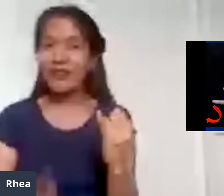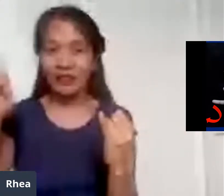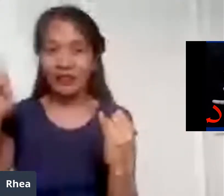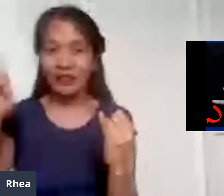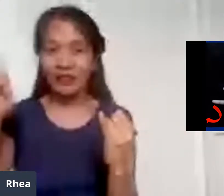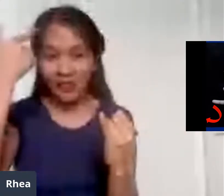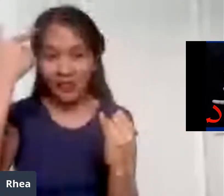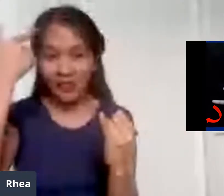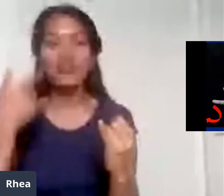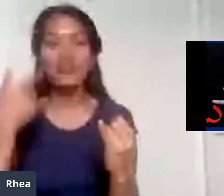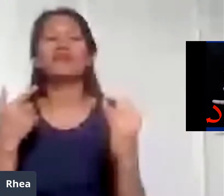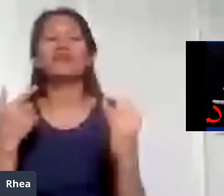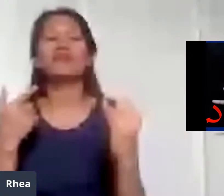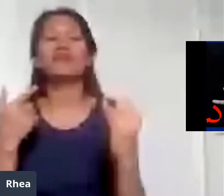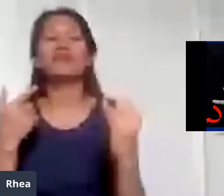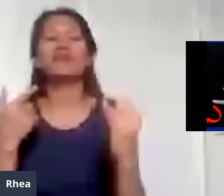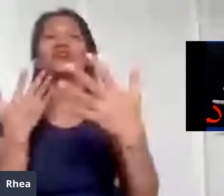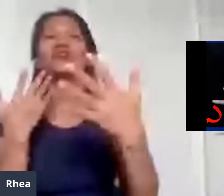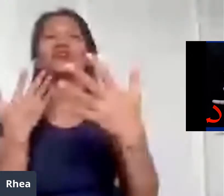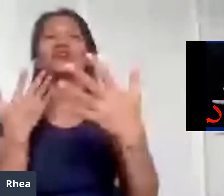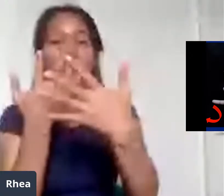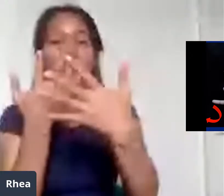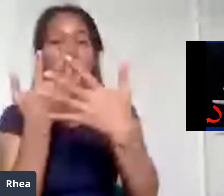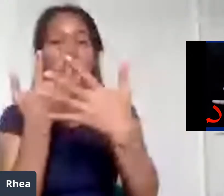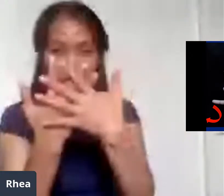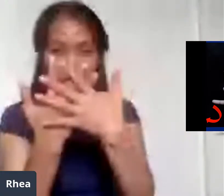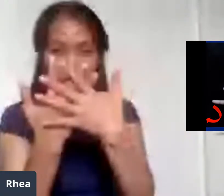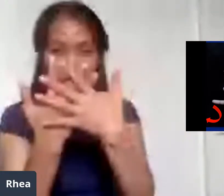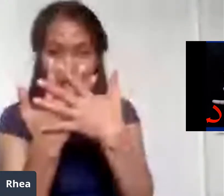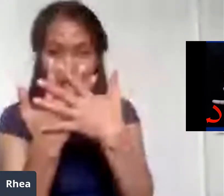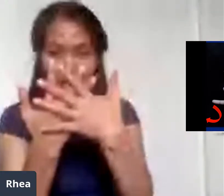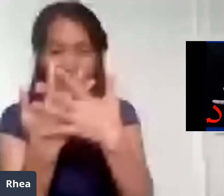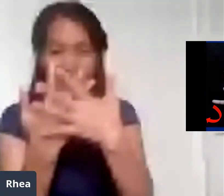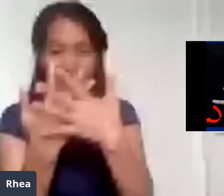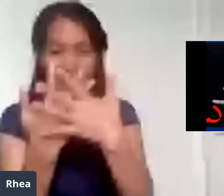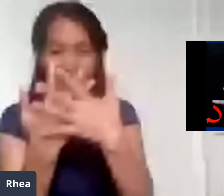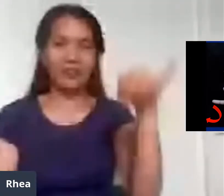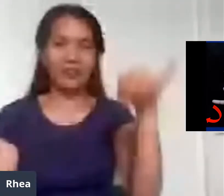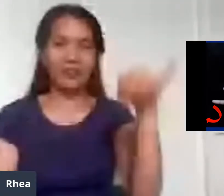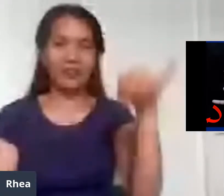disobey our government, we should be put into jail.